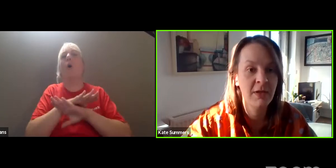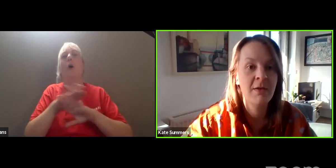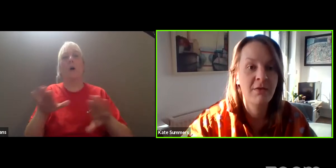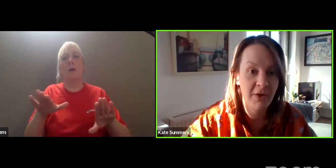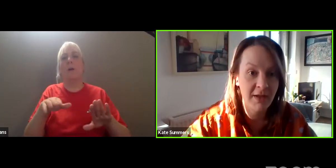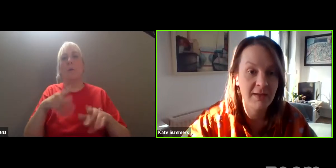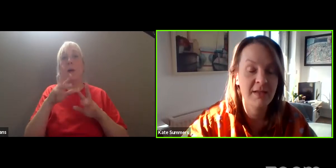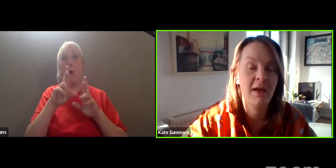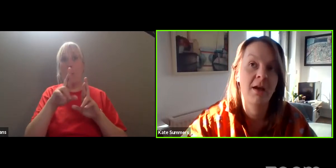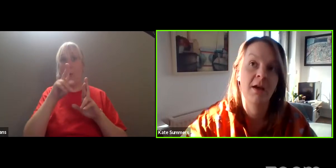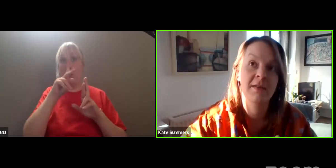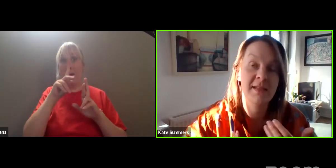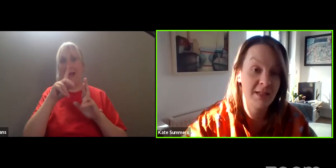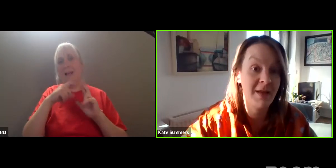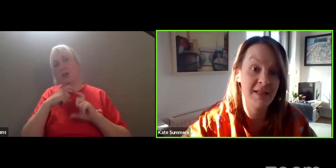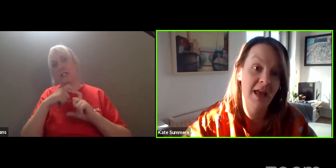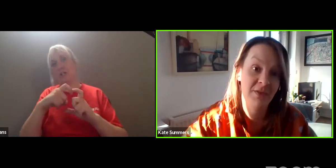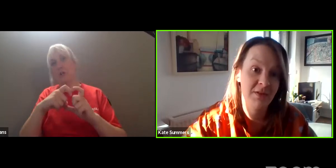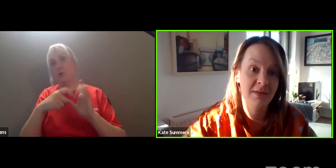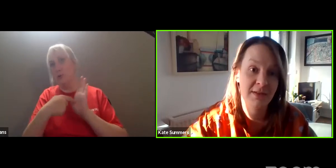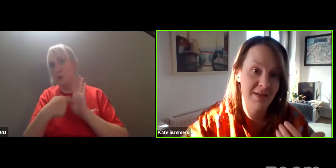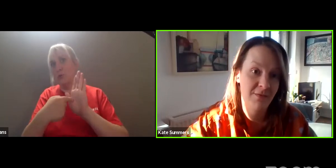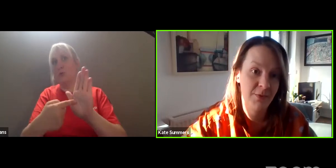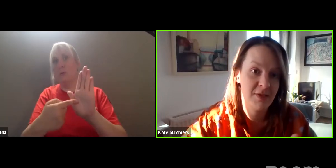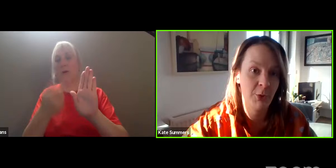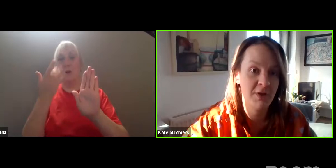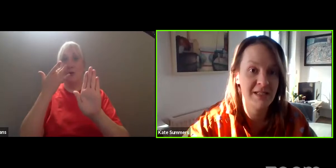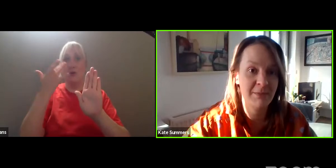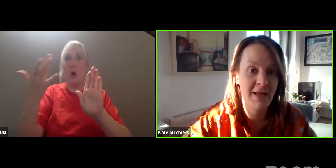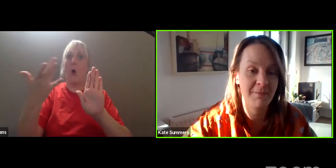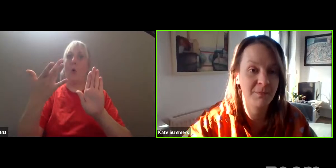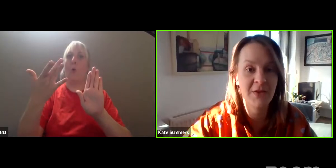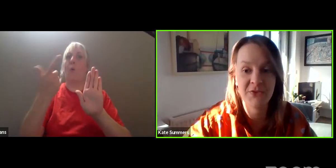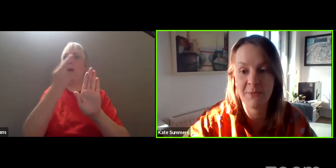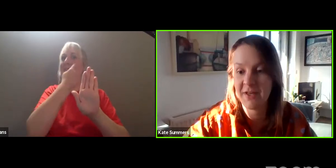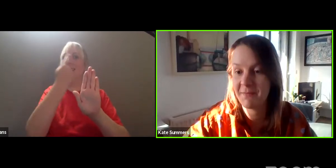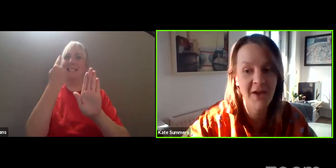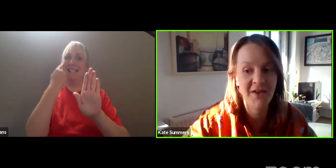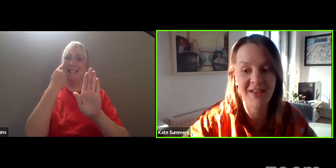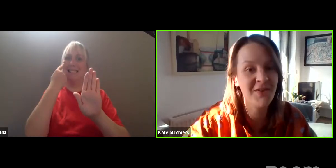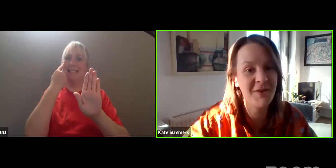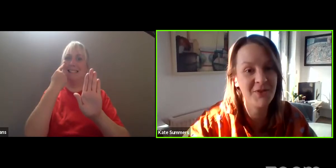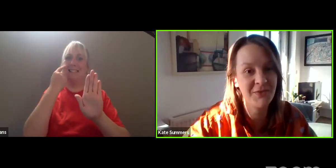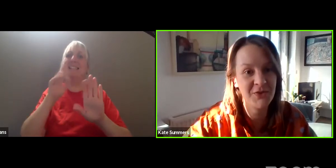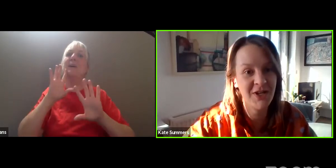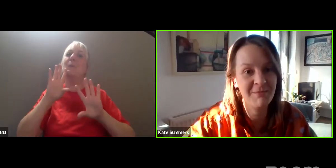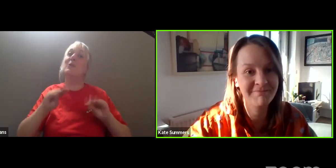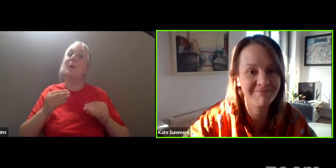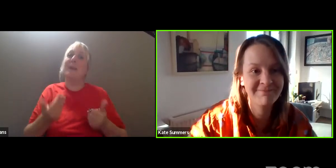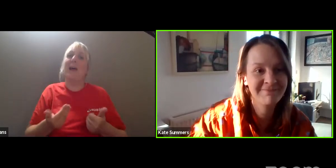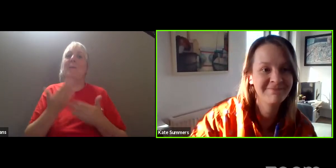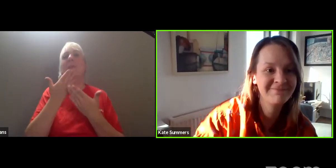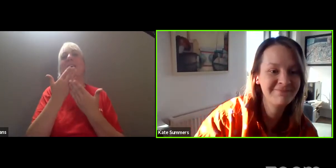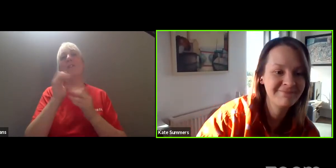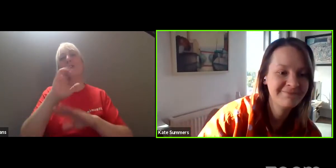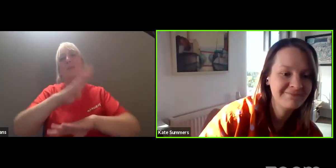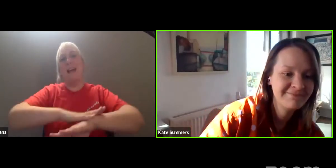sort of find systematic evidence to influence the policy debate. I'll stop there. Thank you very much for your time.